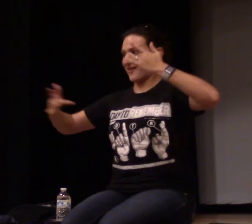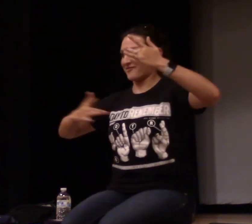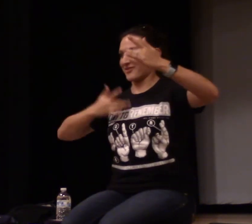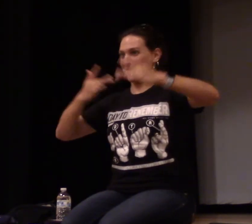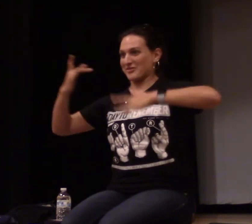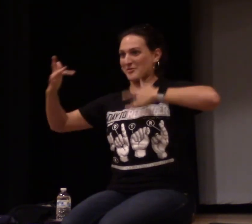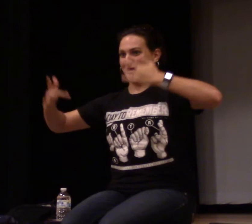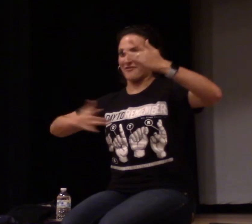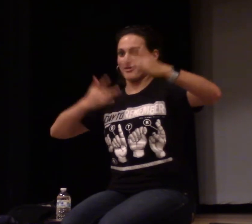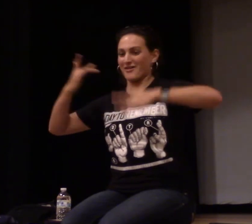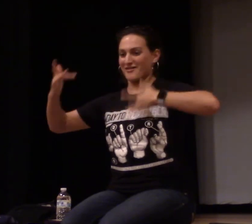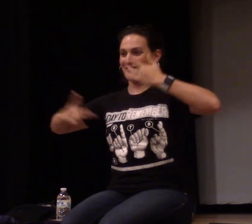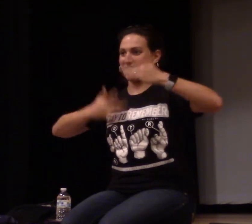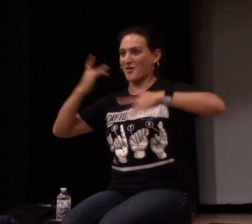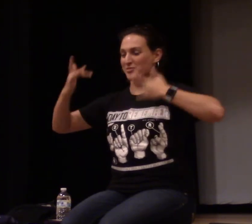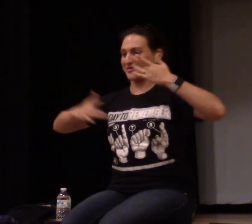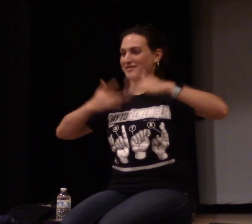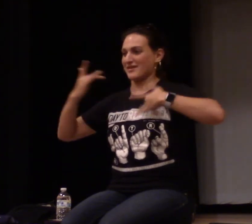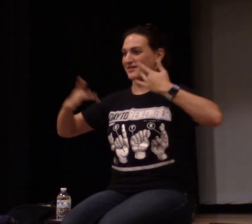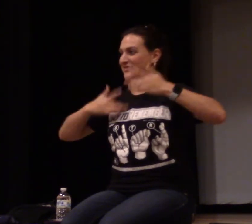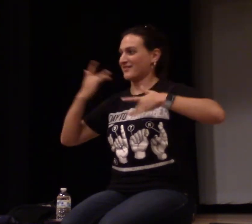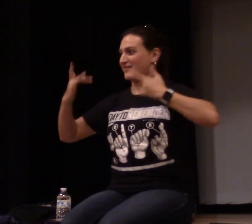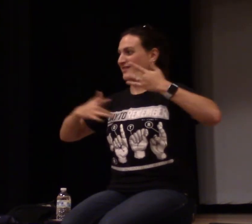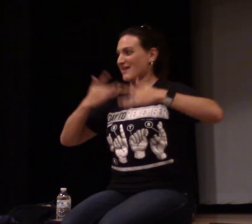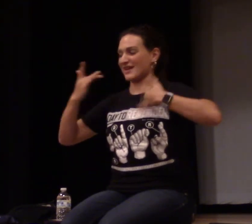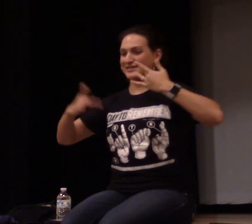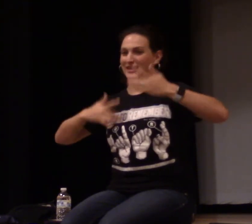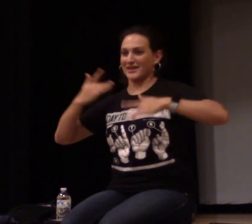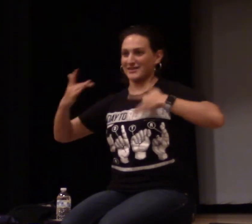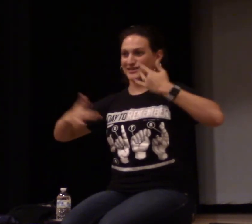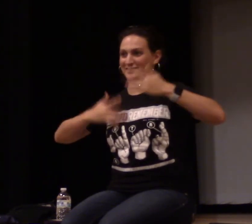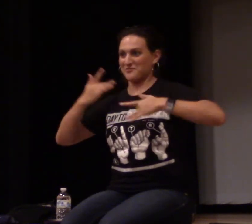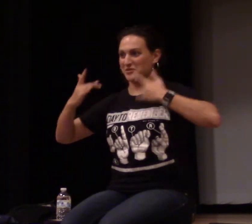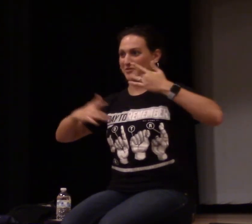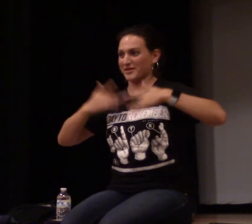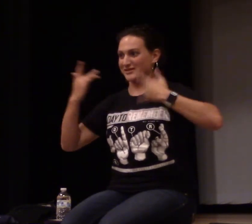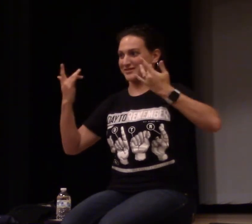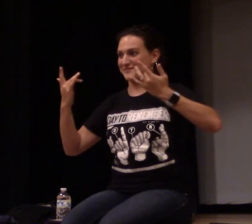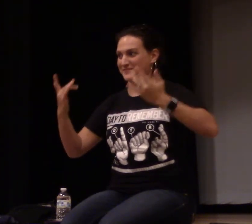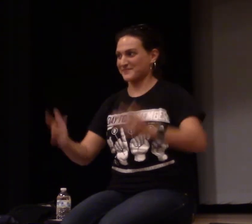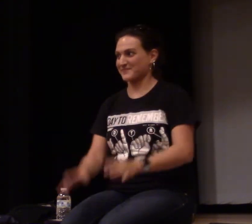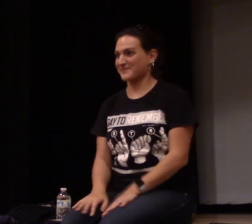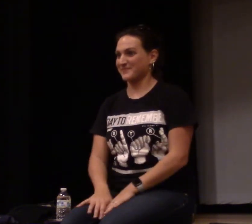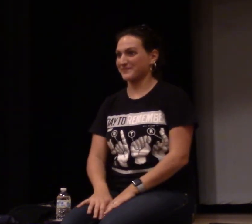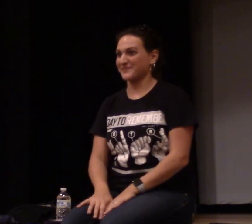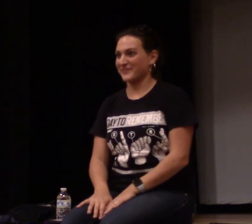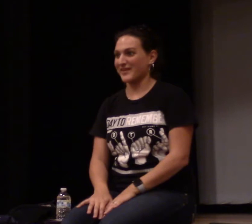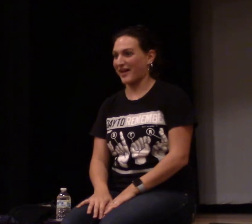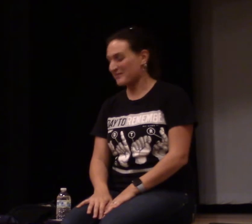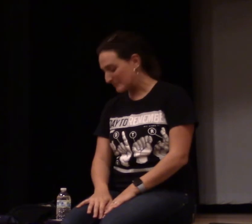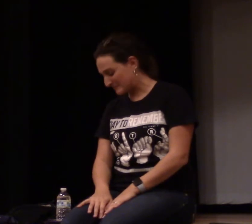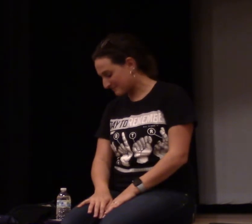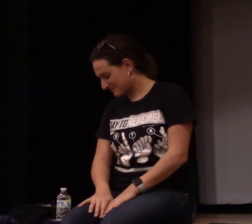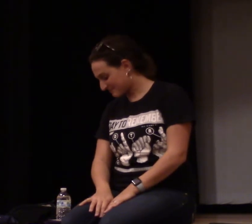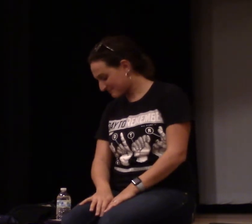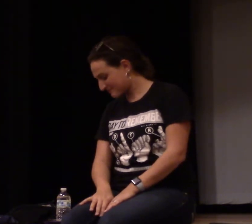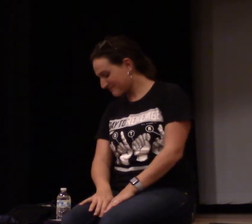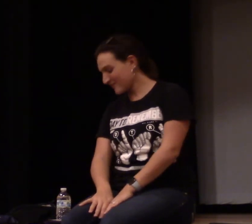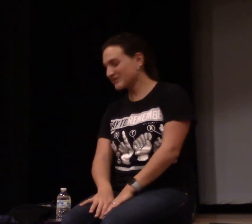every other, whatever, up. Excited or thrilled. Okay? So